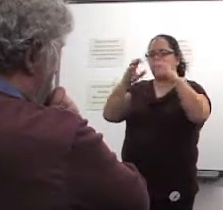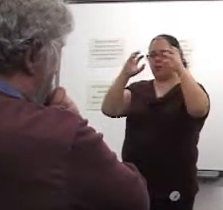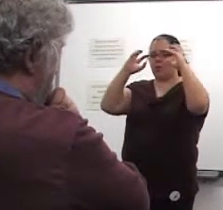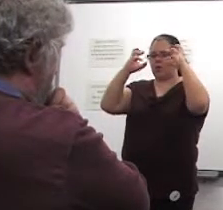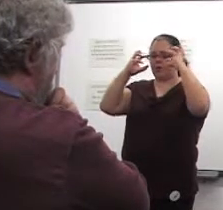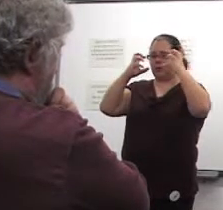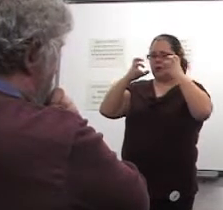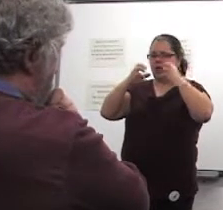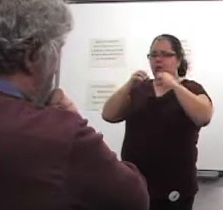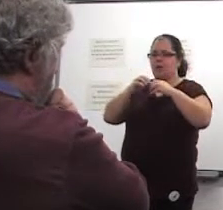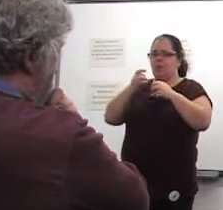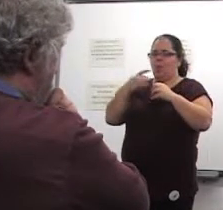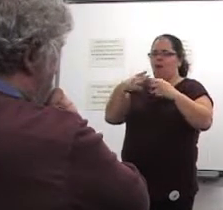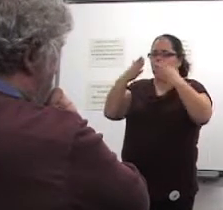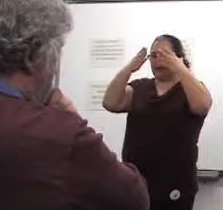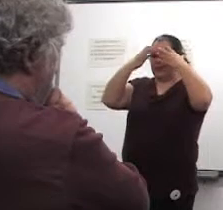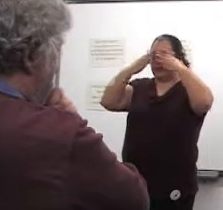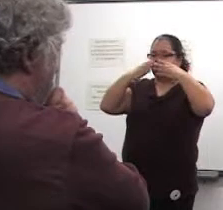her pale skin.